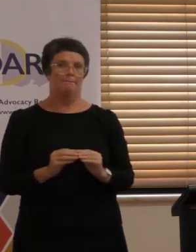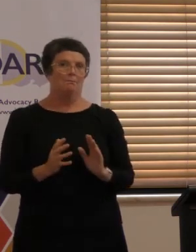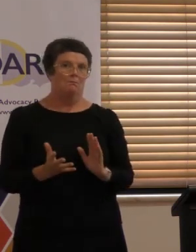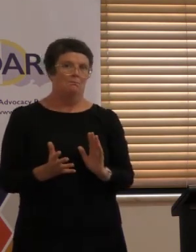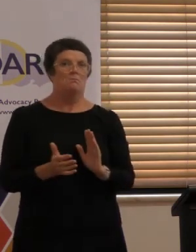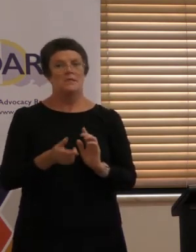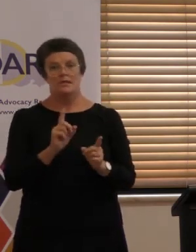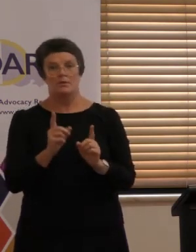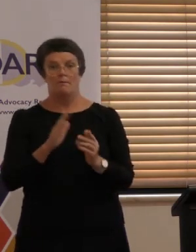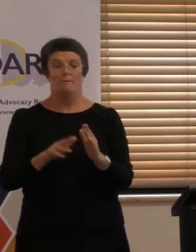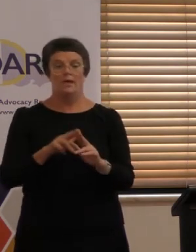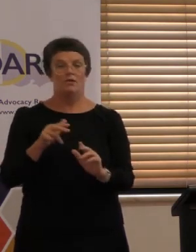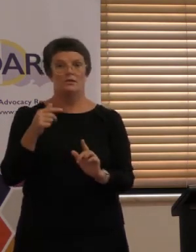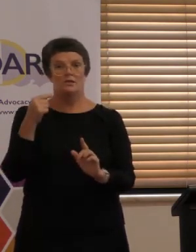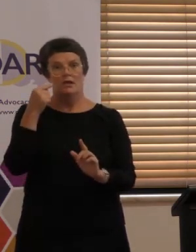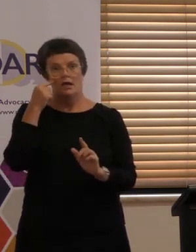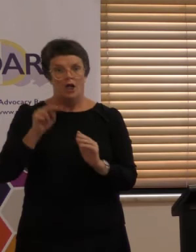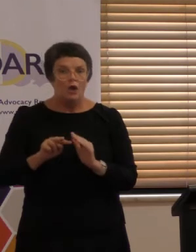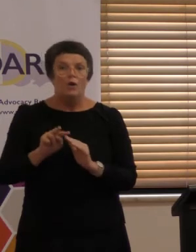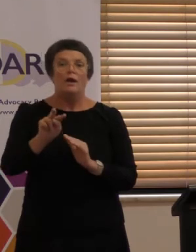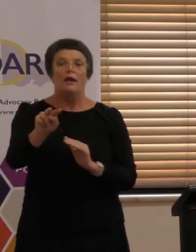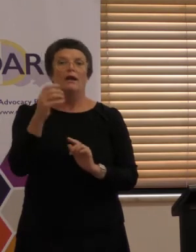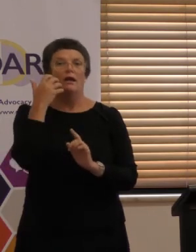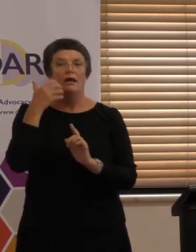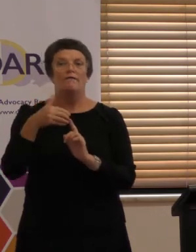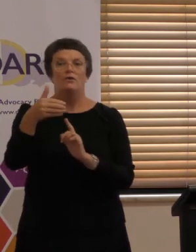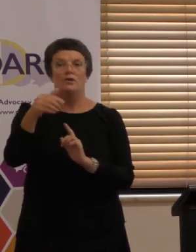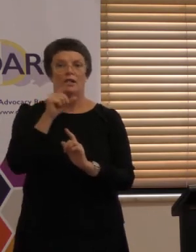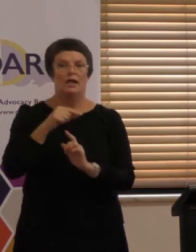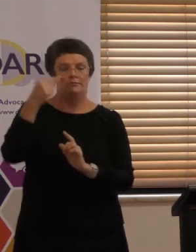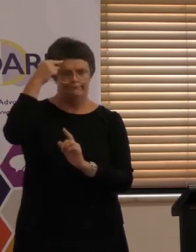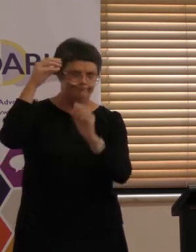further down the road can see different things to young people themselves.